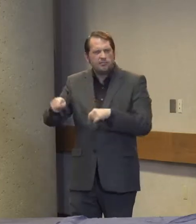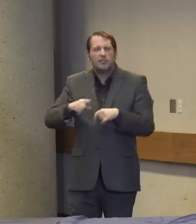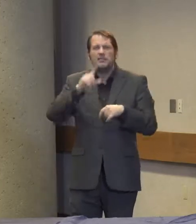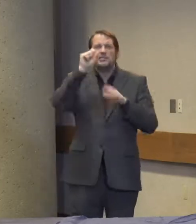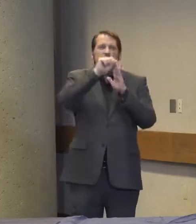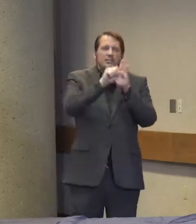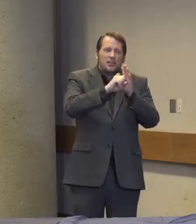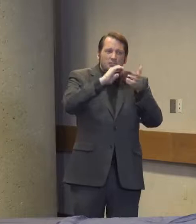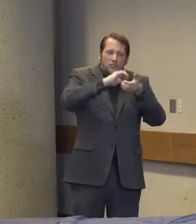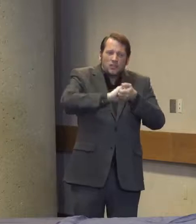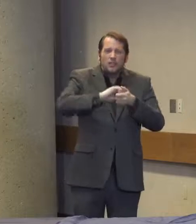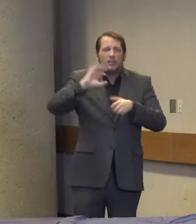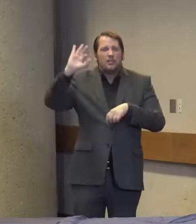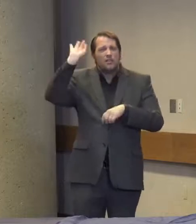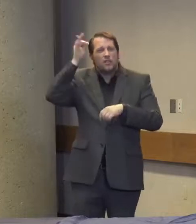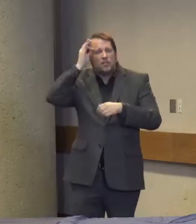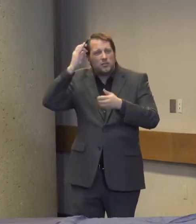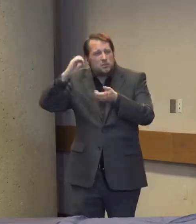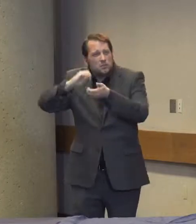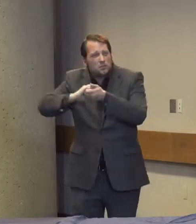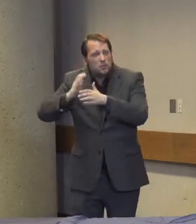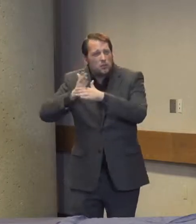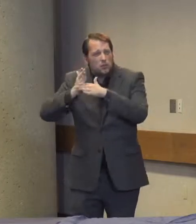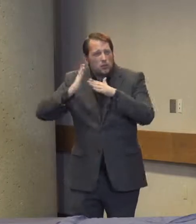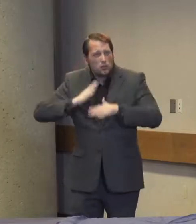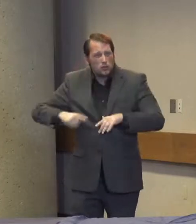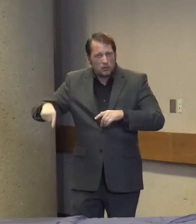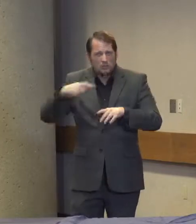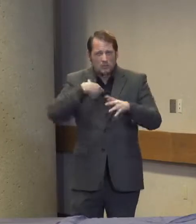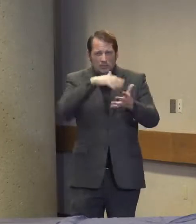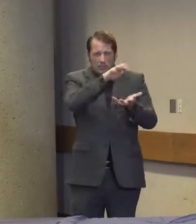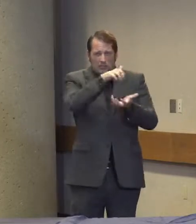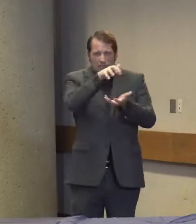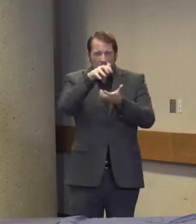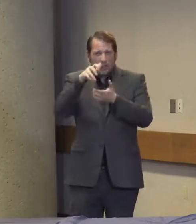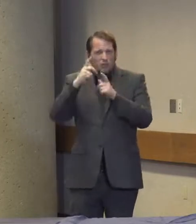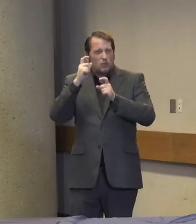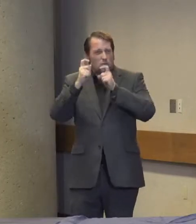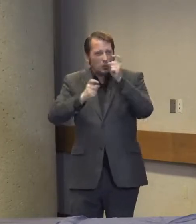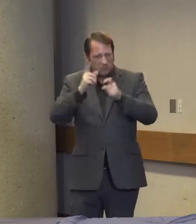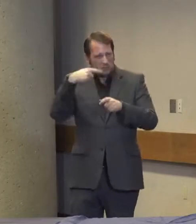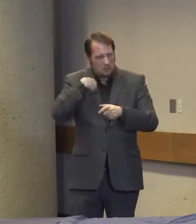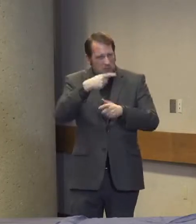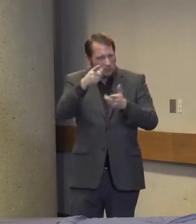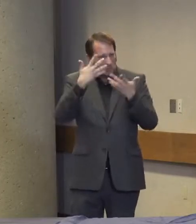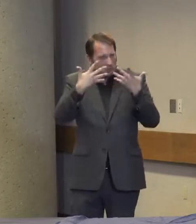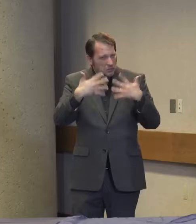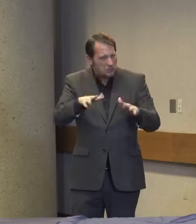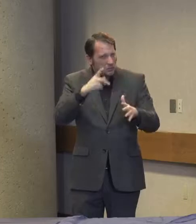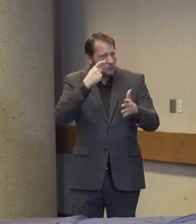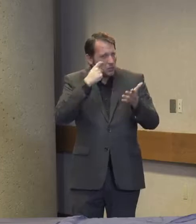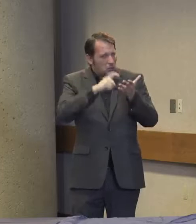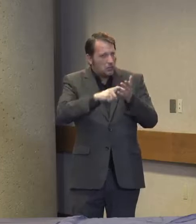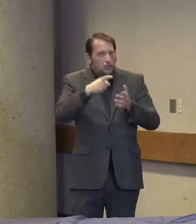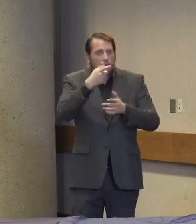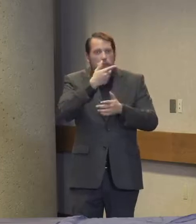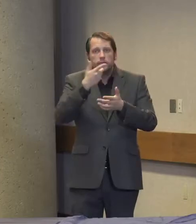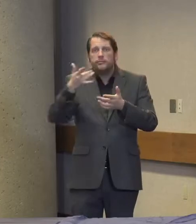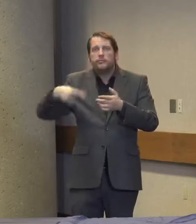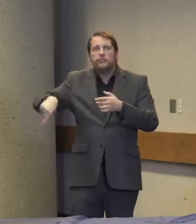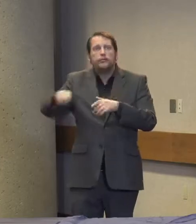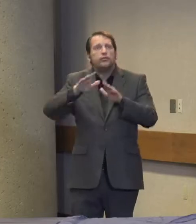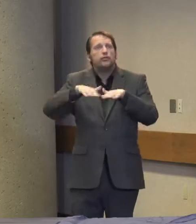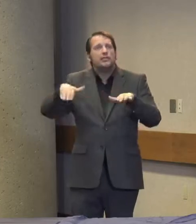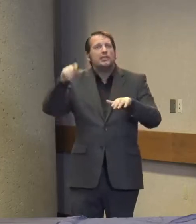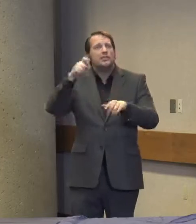begun receiving donations, and I think many of you may have seen today where we actually put out some things soliciting some donations for personal protective equipment.